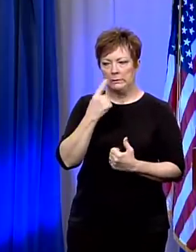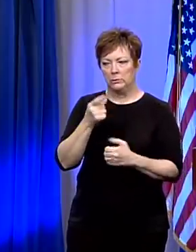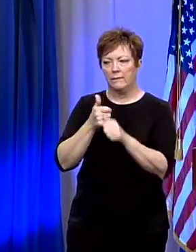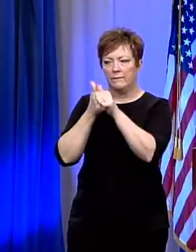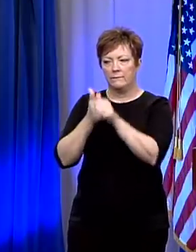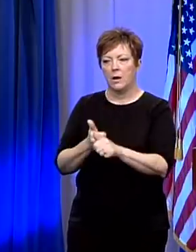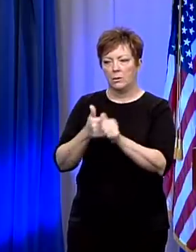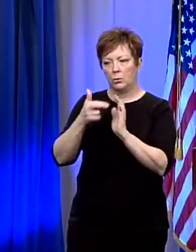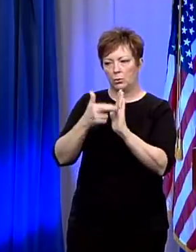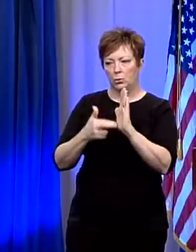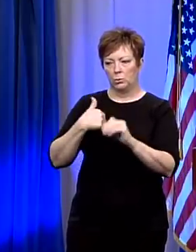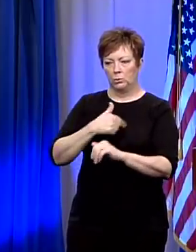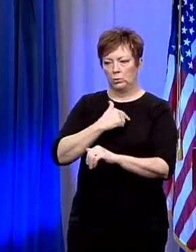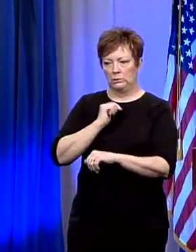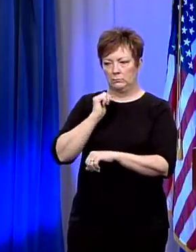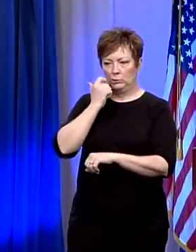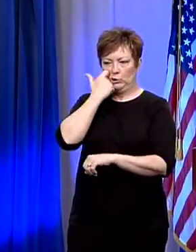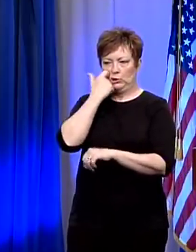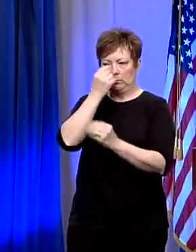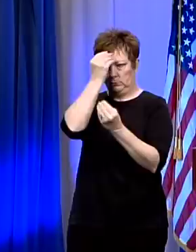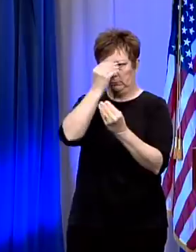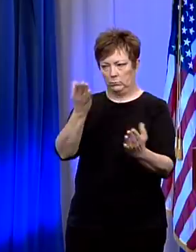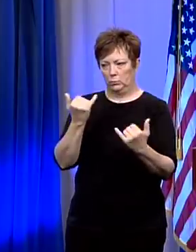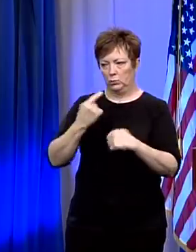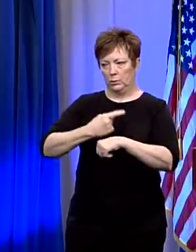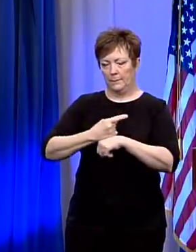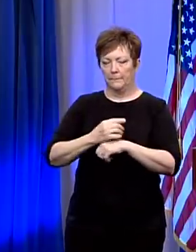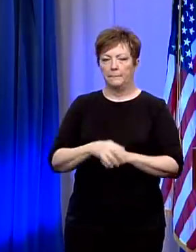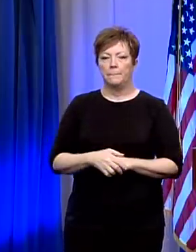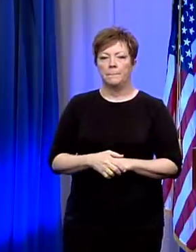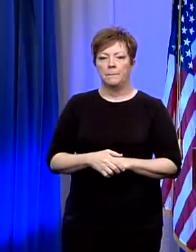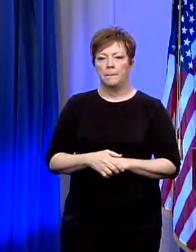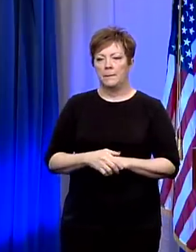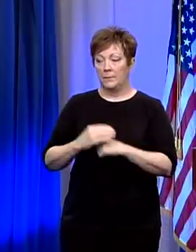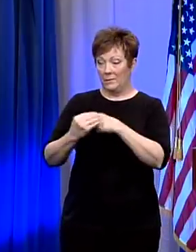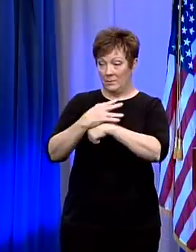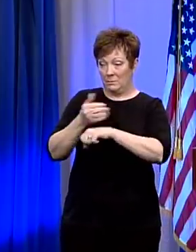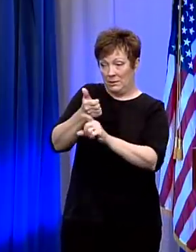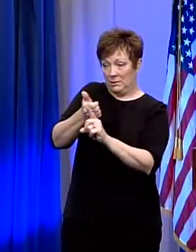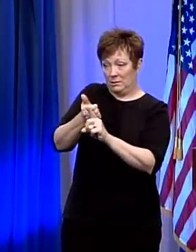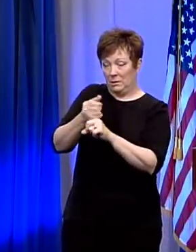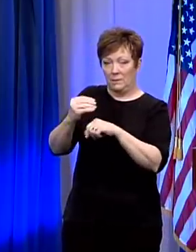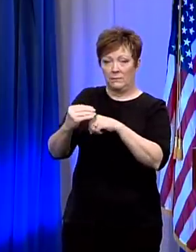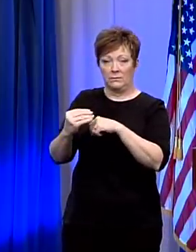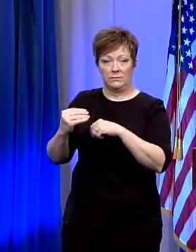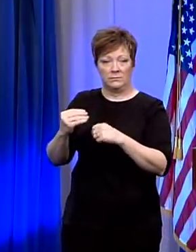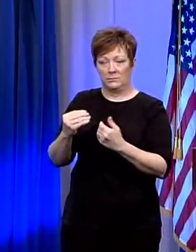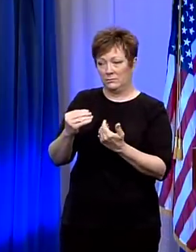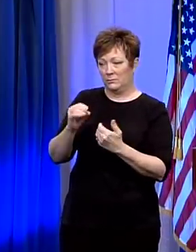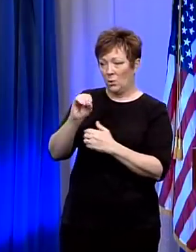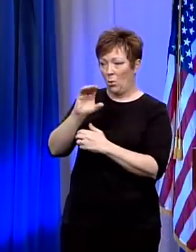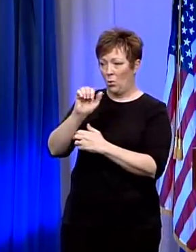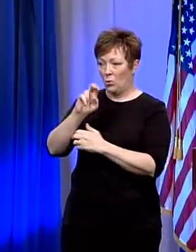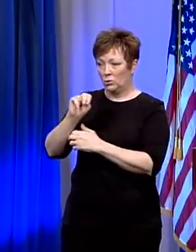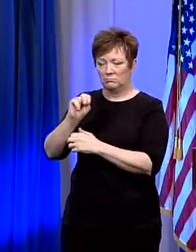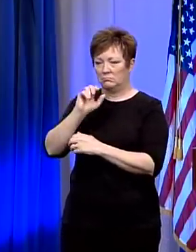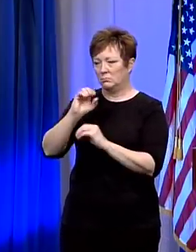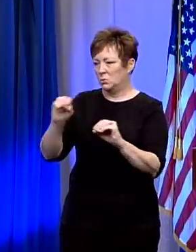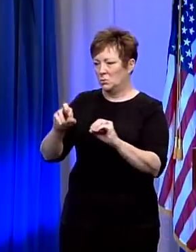follow consistently the rules that we put out today. I don't think the beach itself or the ocean itself is any particular risk at